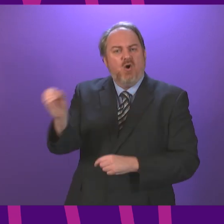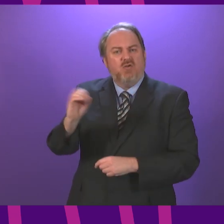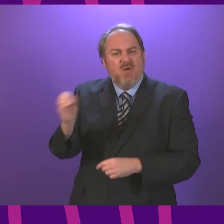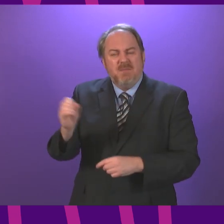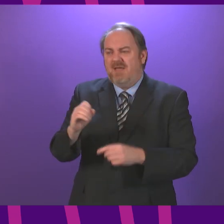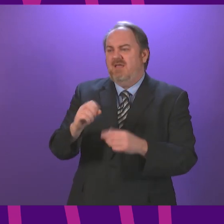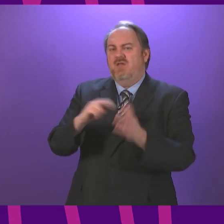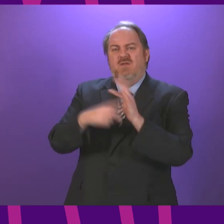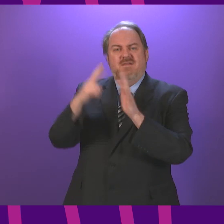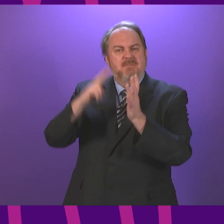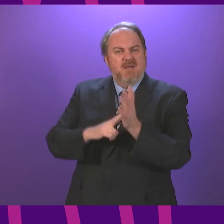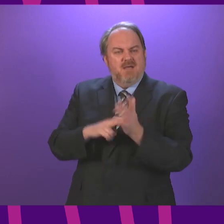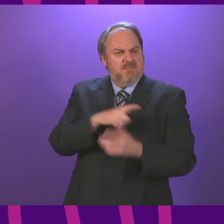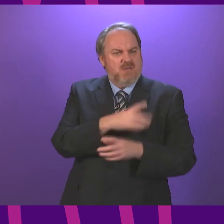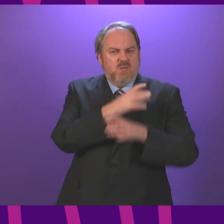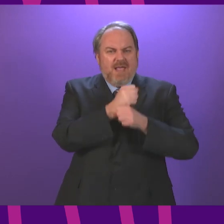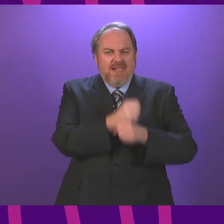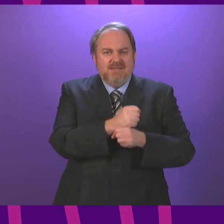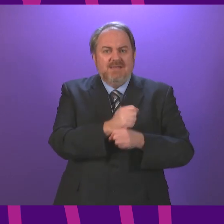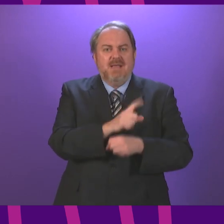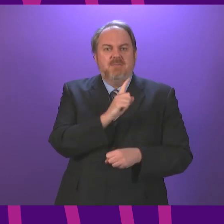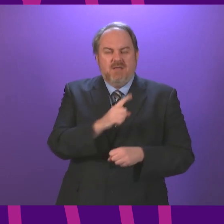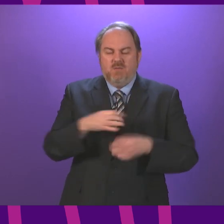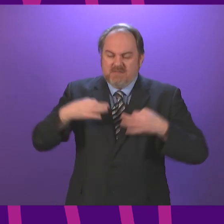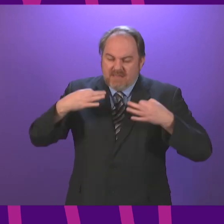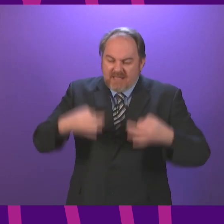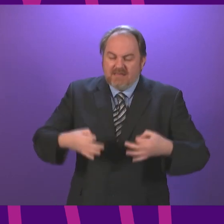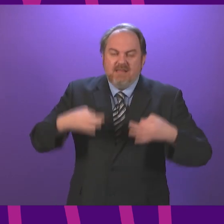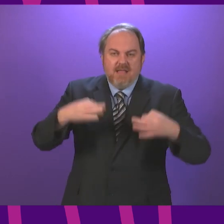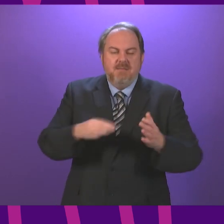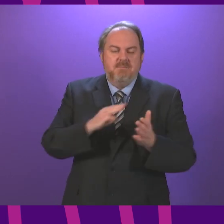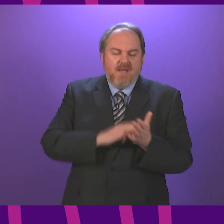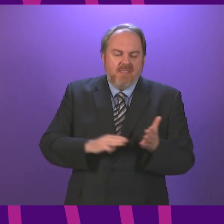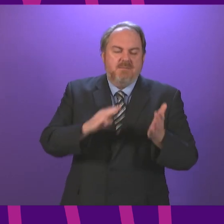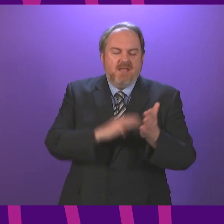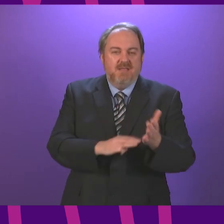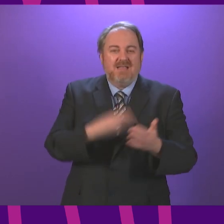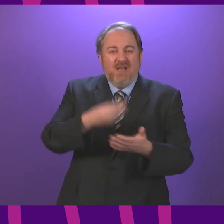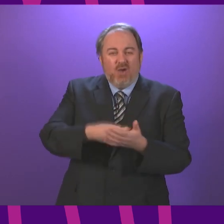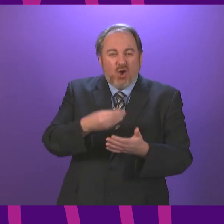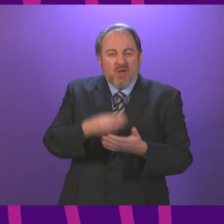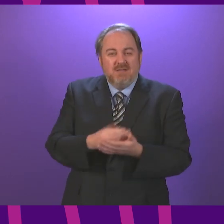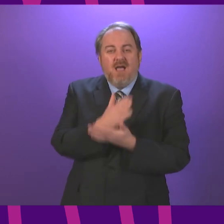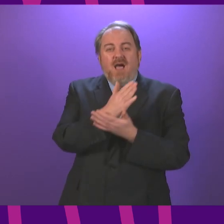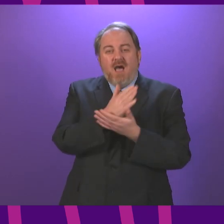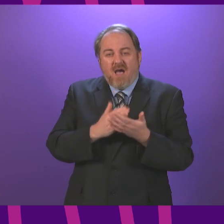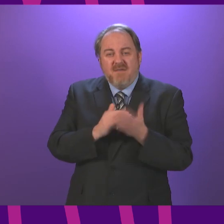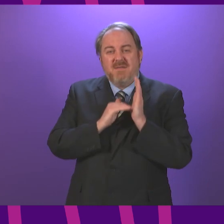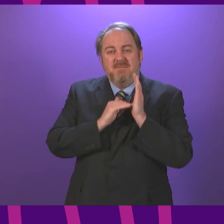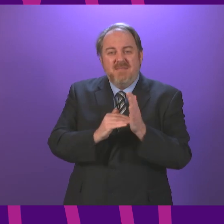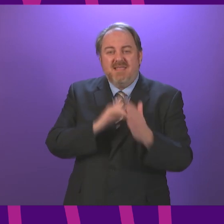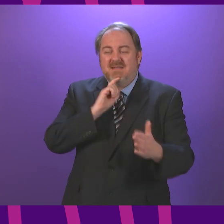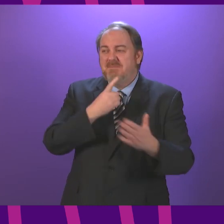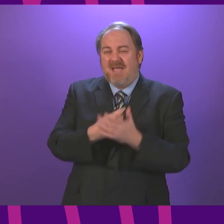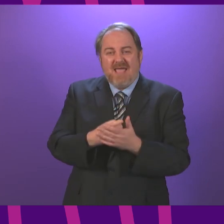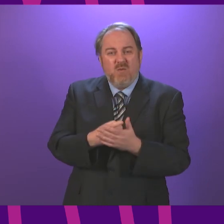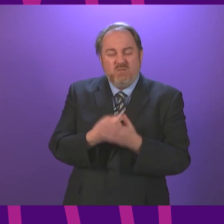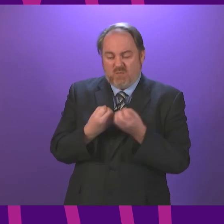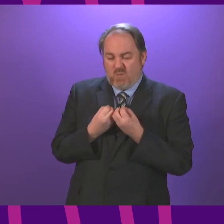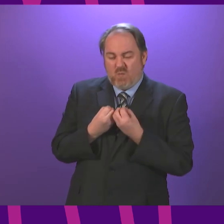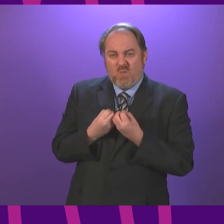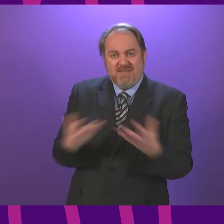withheld it. They kept it secret. And it cost them months and all of us half a million pounds of taxpayers' money.